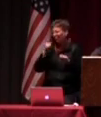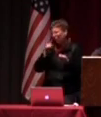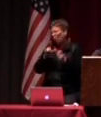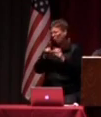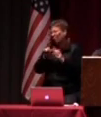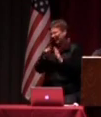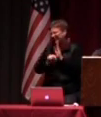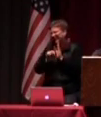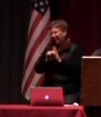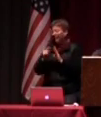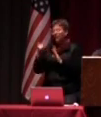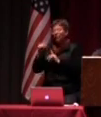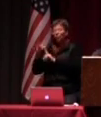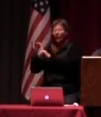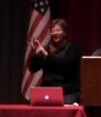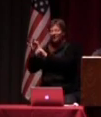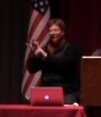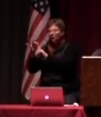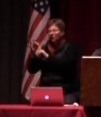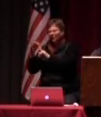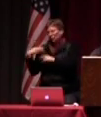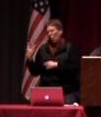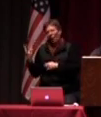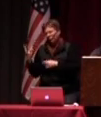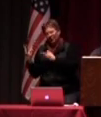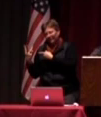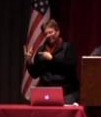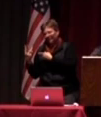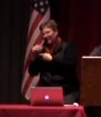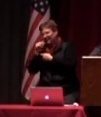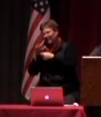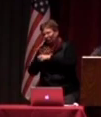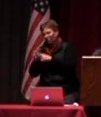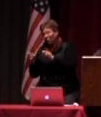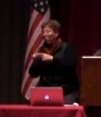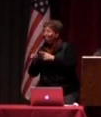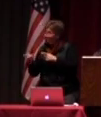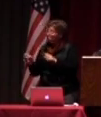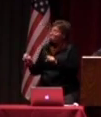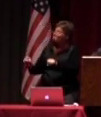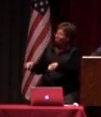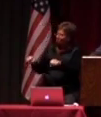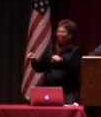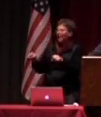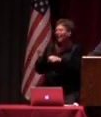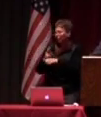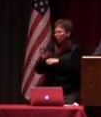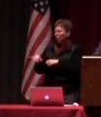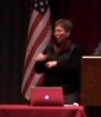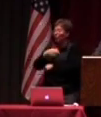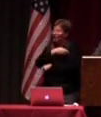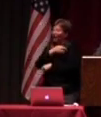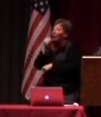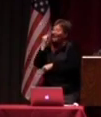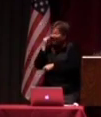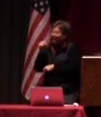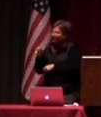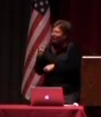one great exception to this rule, of course, is George Washington, but he probably could have assumed these powers had he wanted to. He